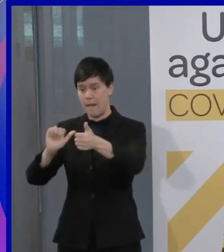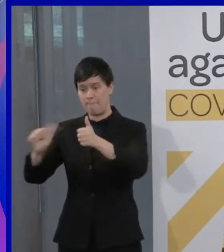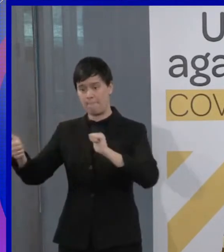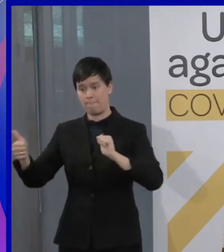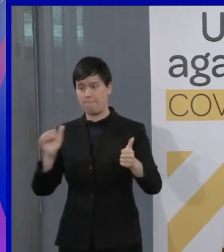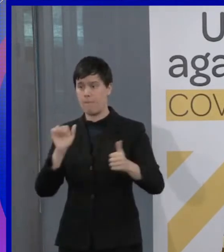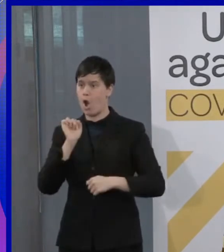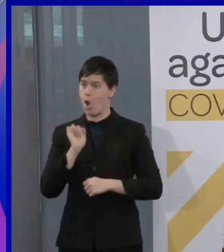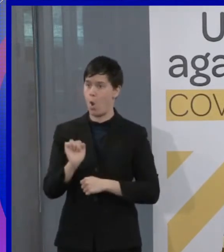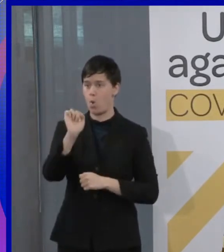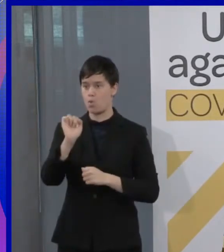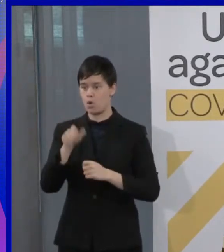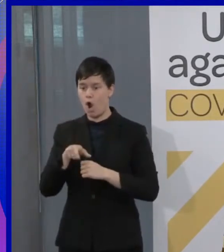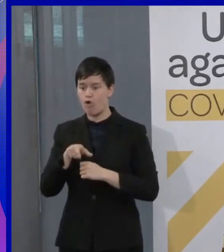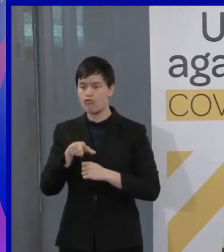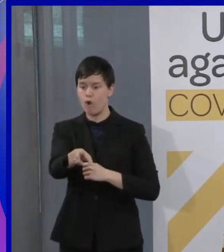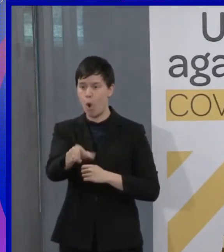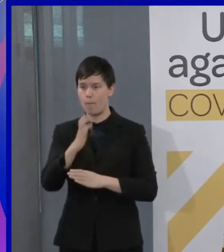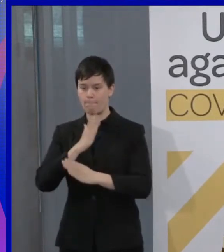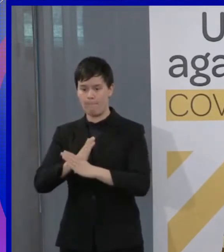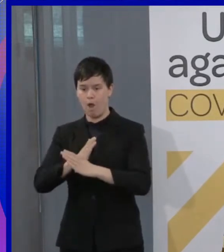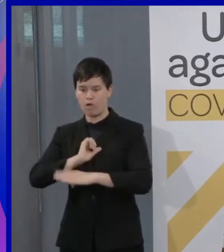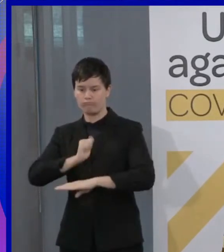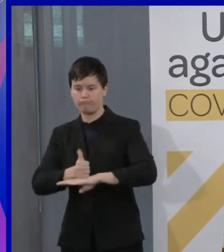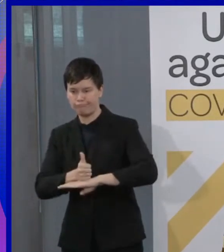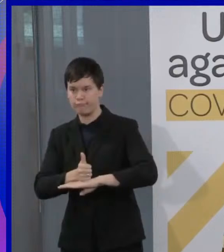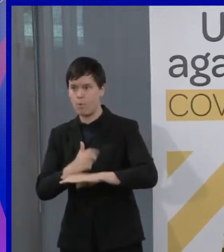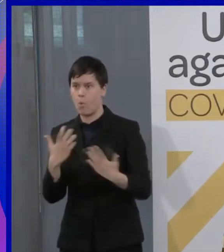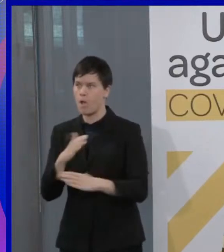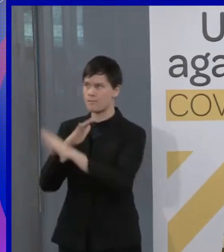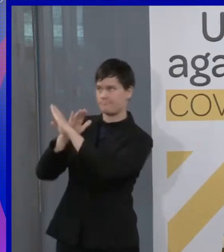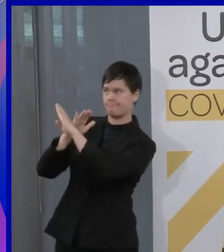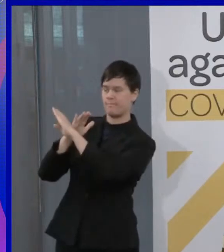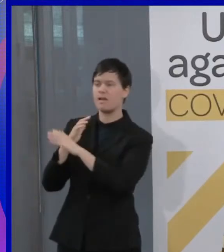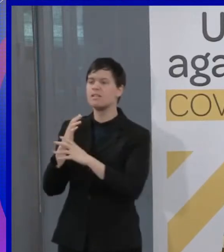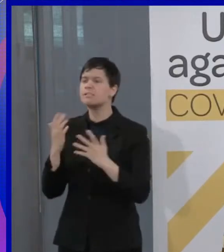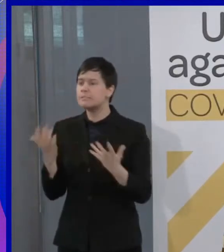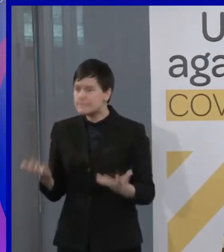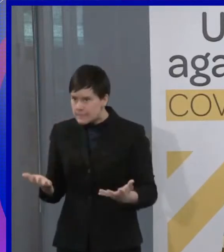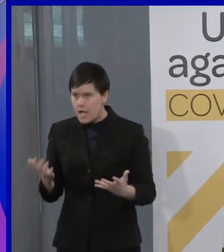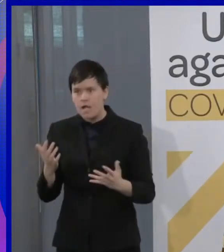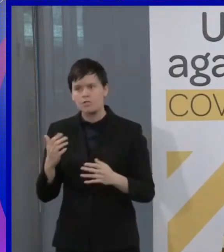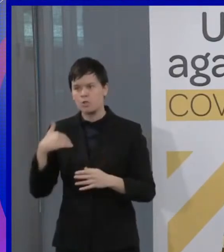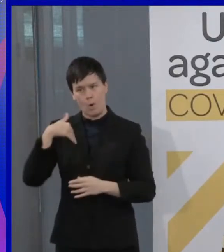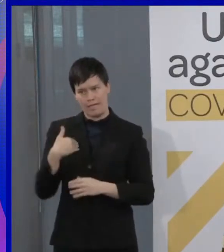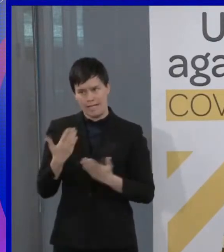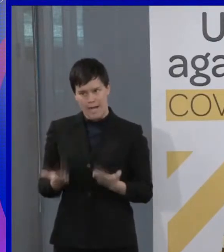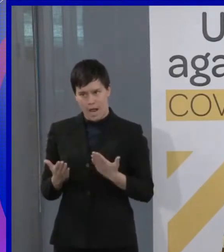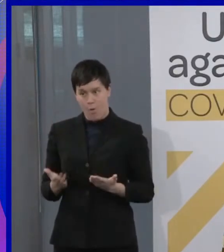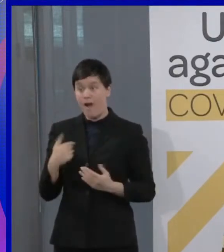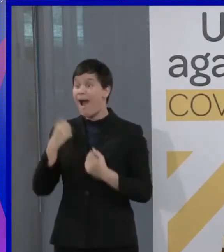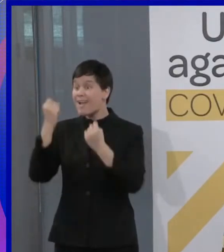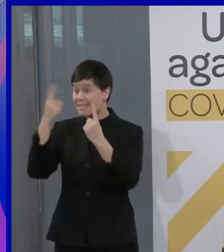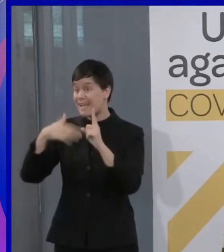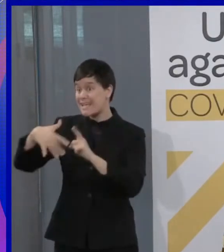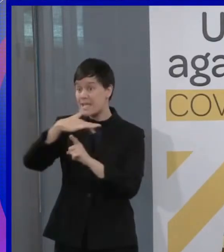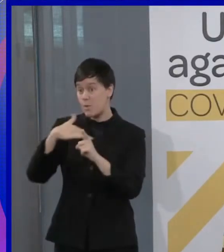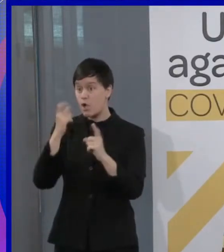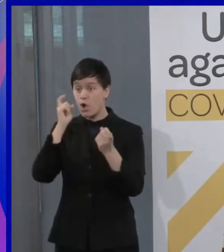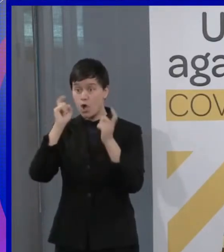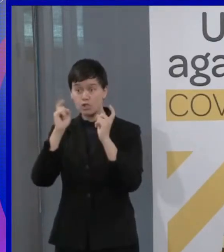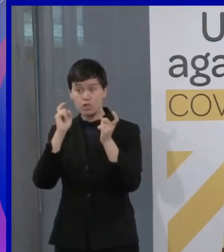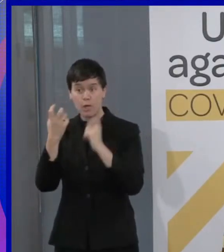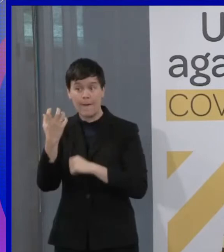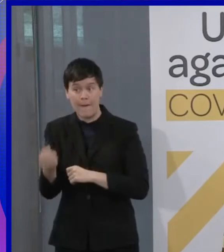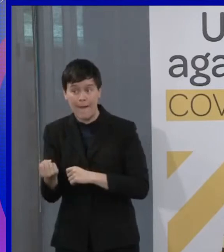know that some of those iwi, both there and elsewhere, and other communities have concerns, and I suggest that they,